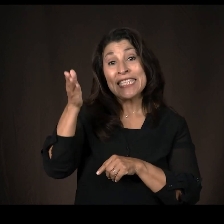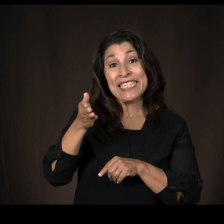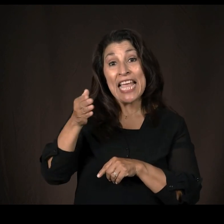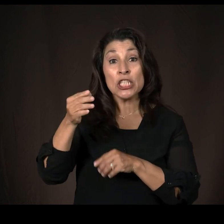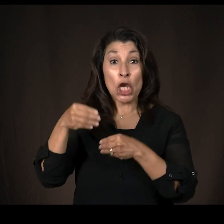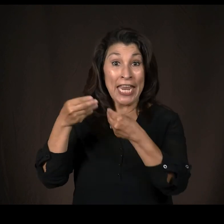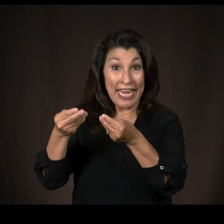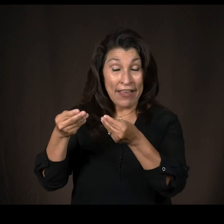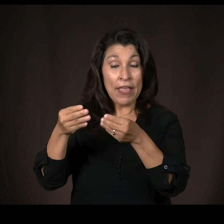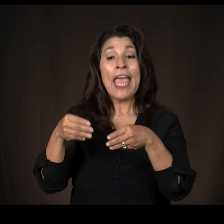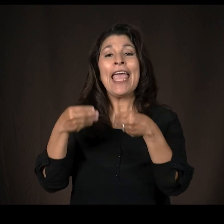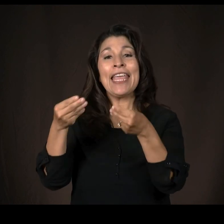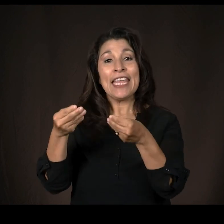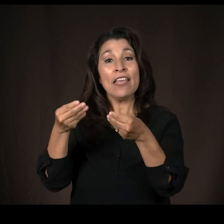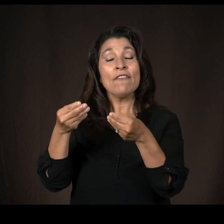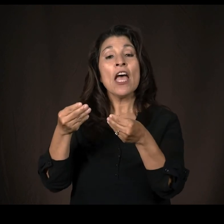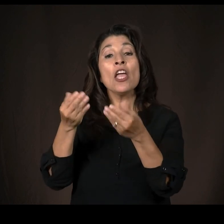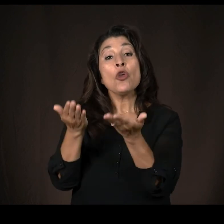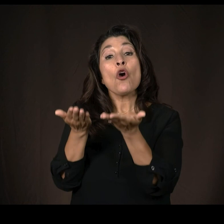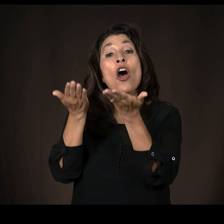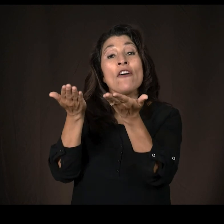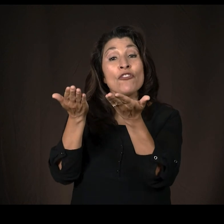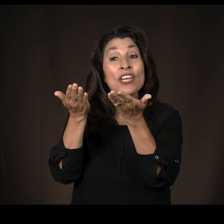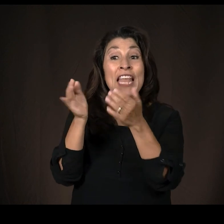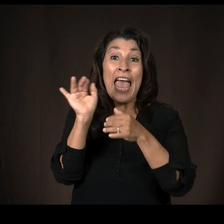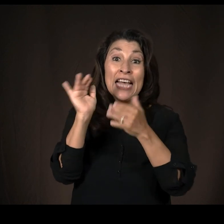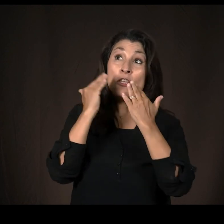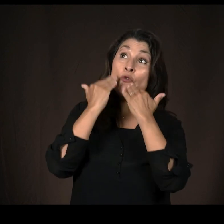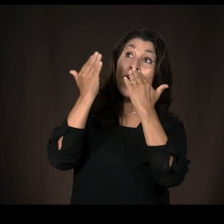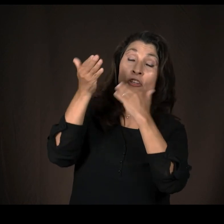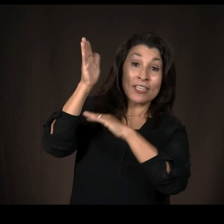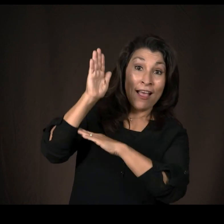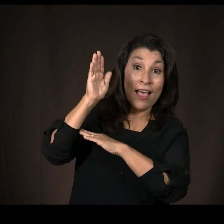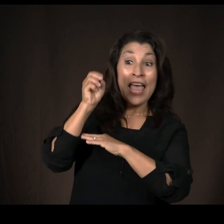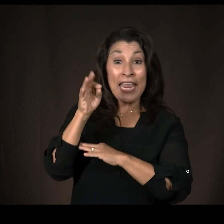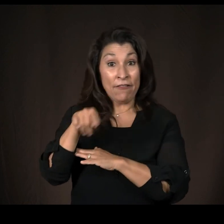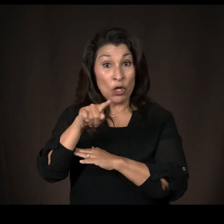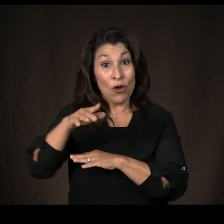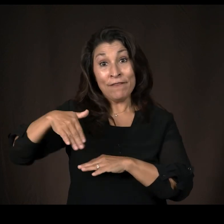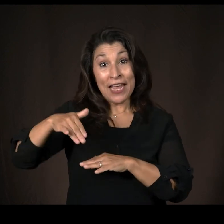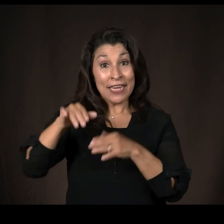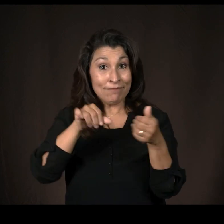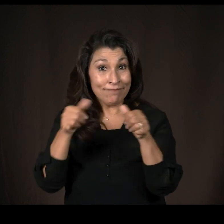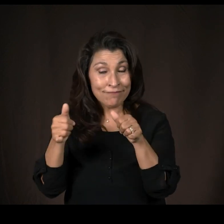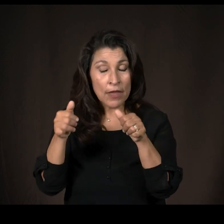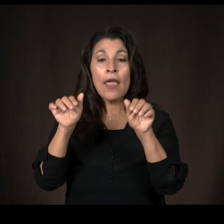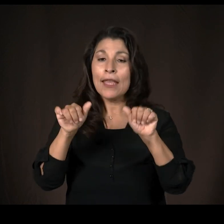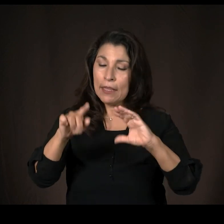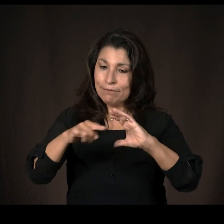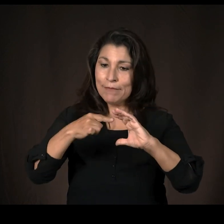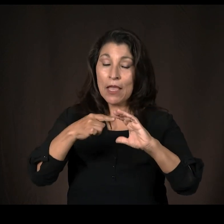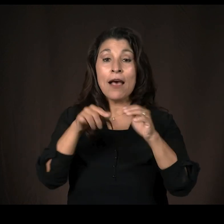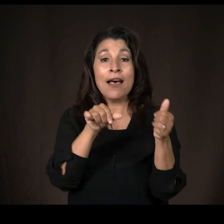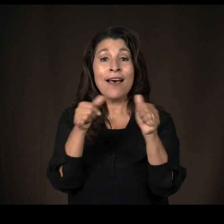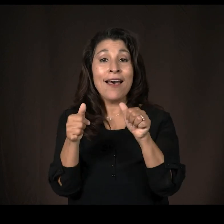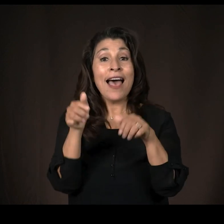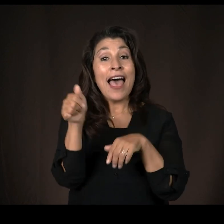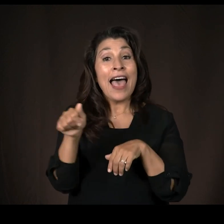saddleback.com/give and give your offering in gratitude to God. Oh, and by the way, if you haven't been baptized, you can email